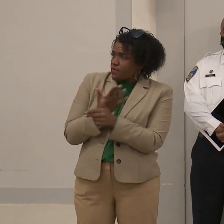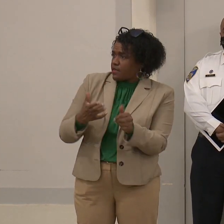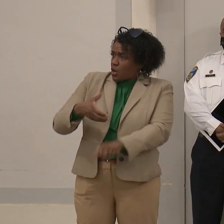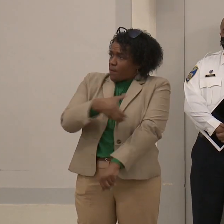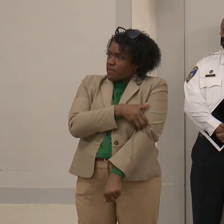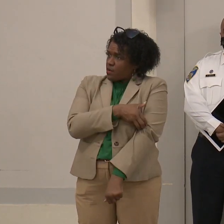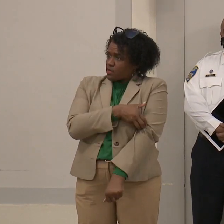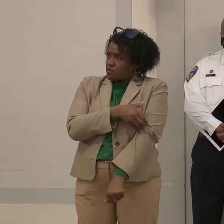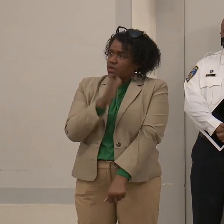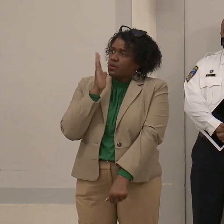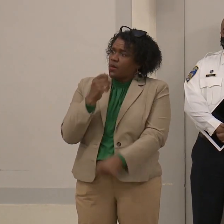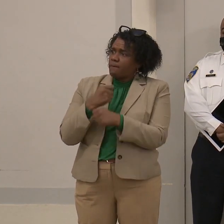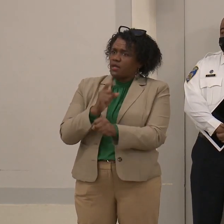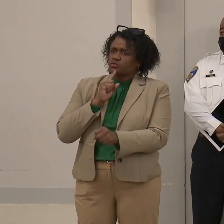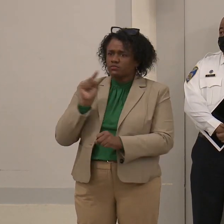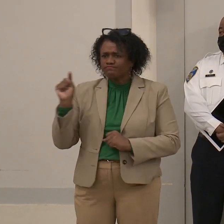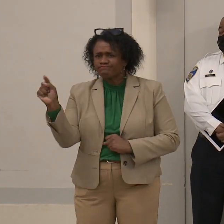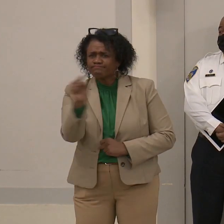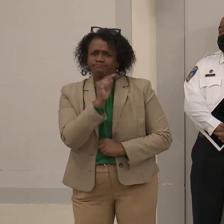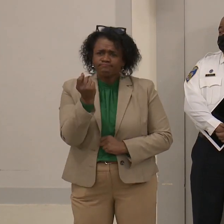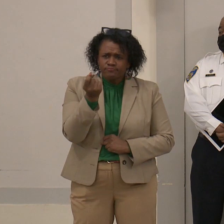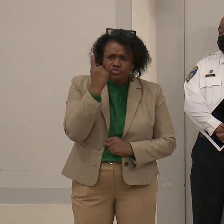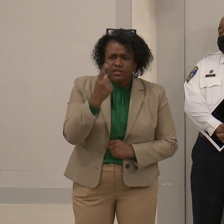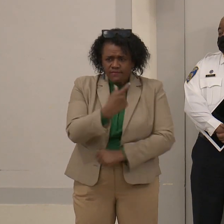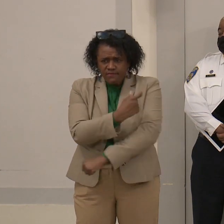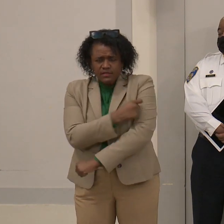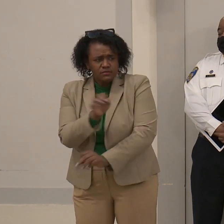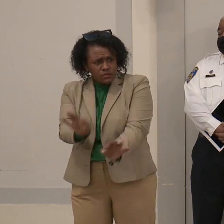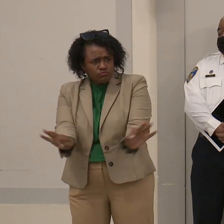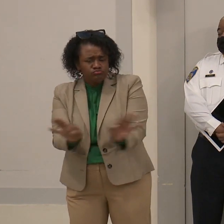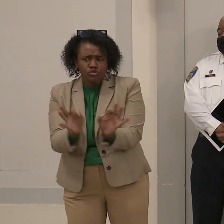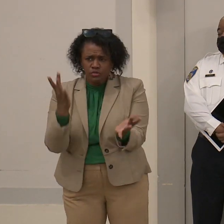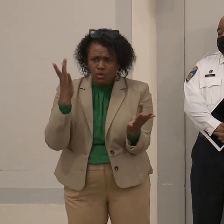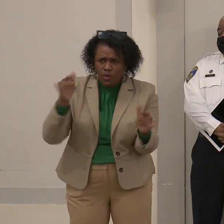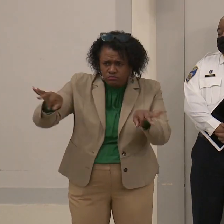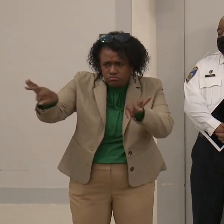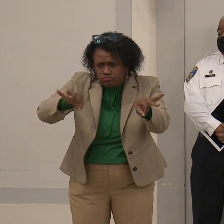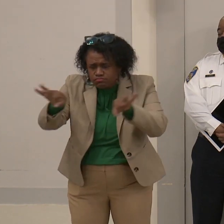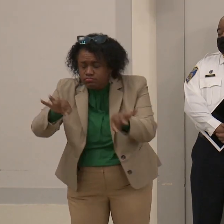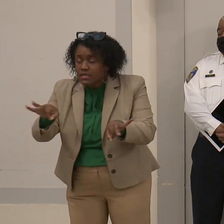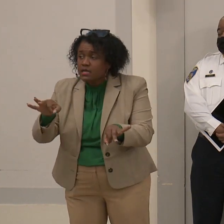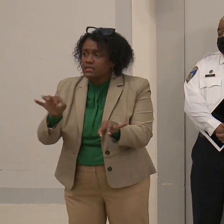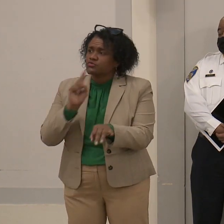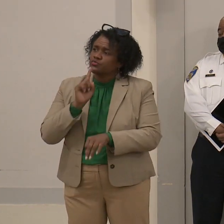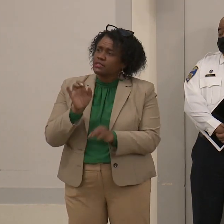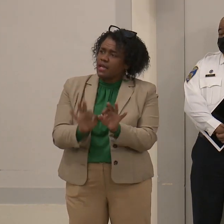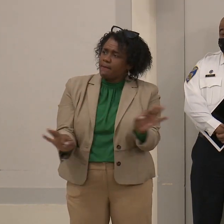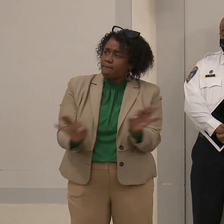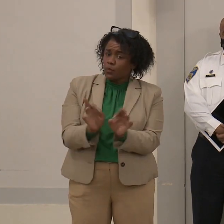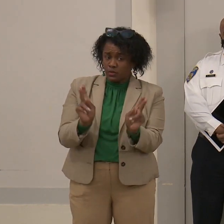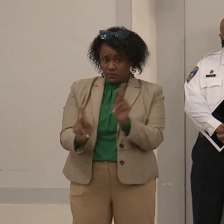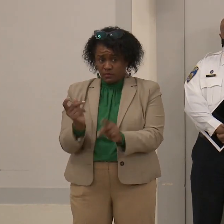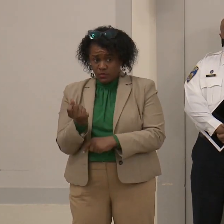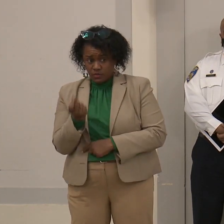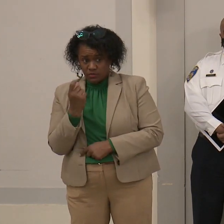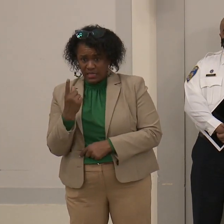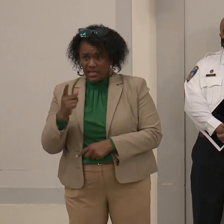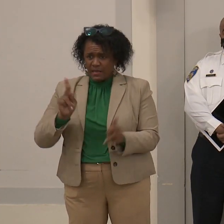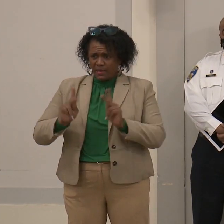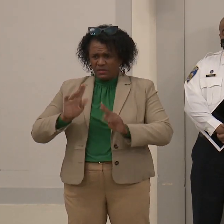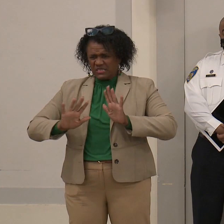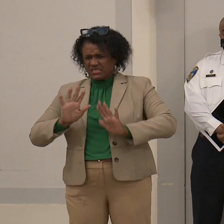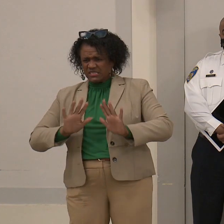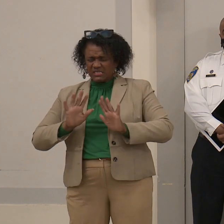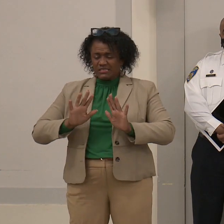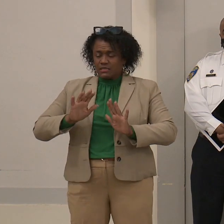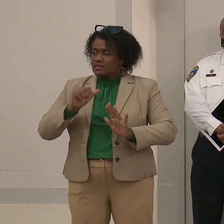get people to understand why they need to take this vaccine. But I think it's very critical for folks to understand that this hesitancy isn't